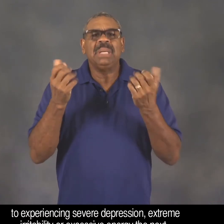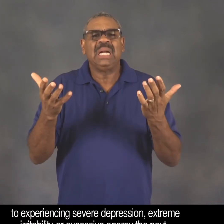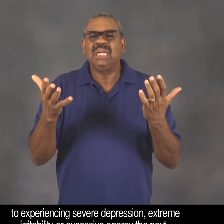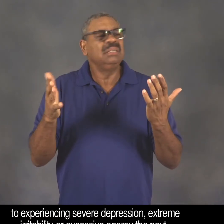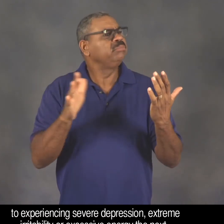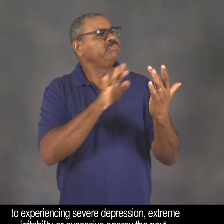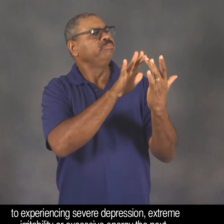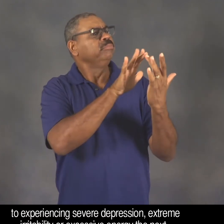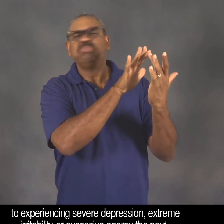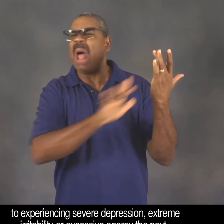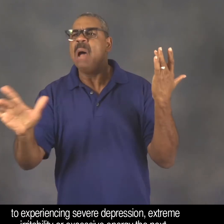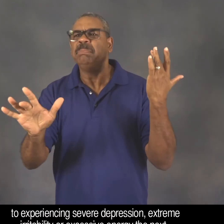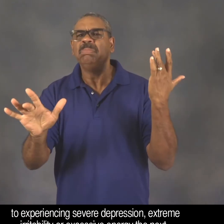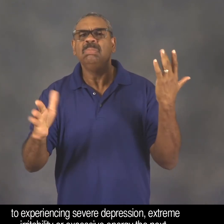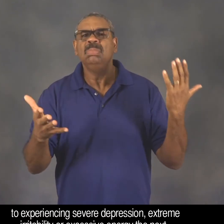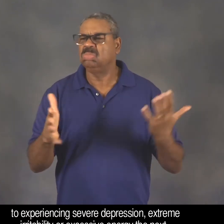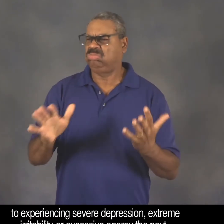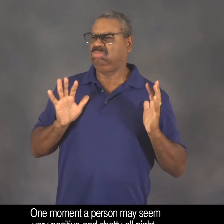or excessive energy the next.